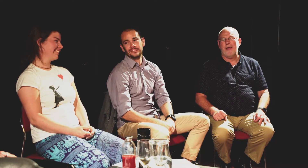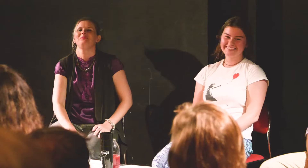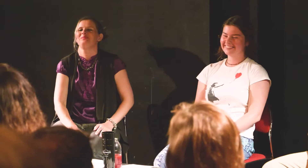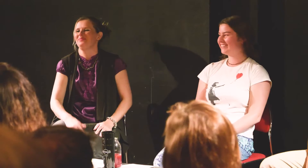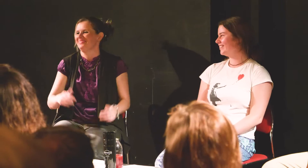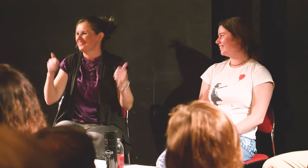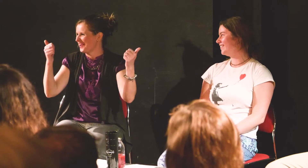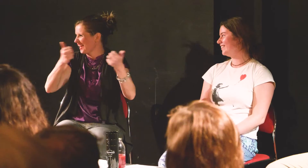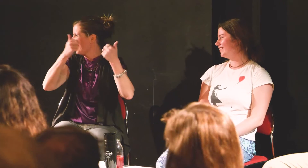and we go to sleep.